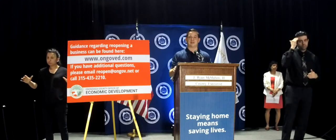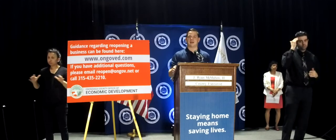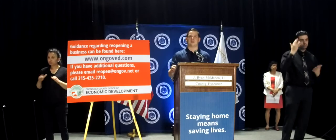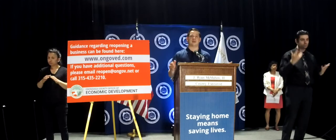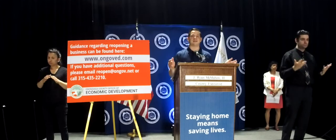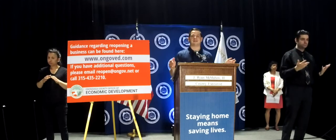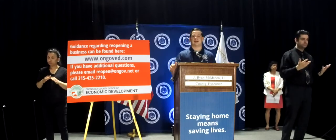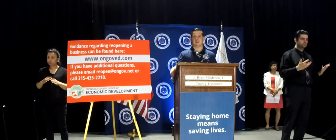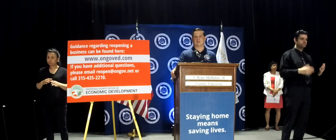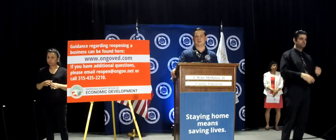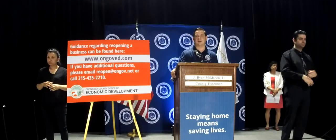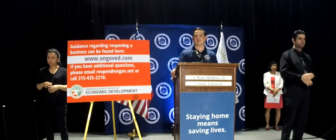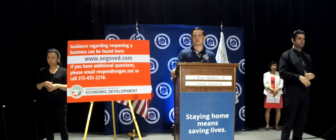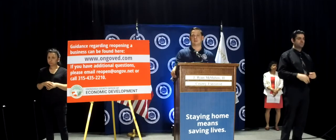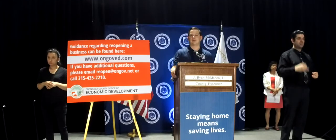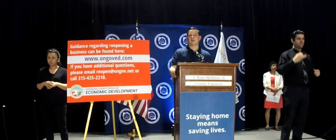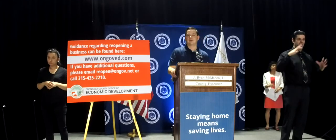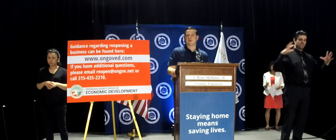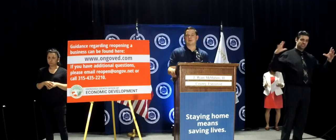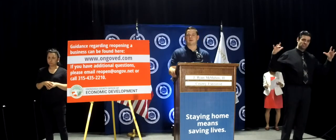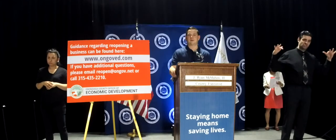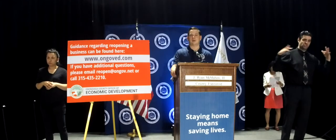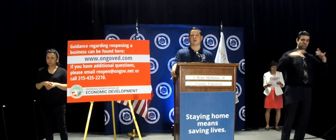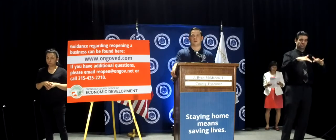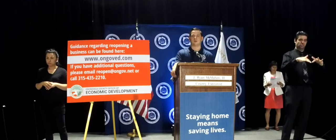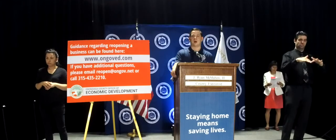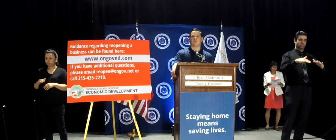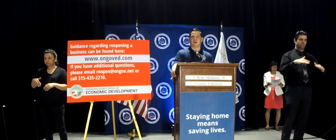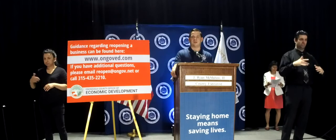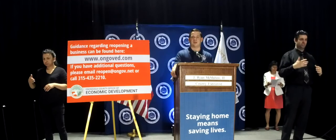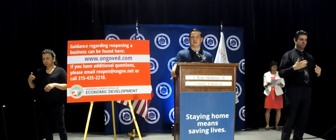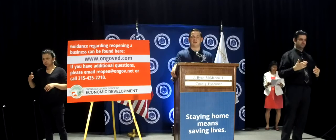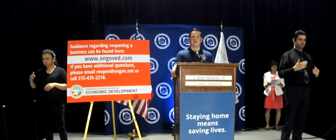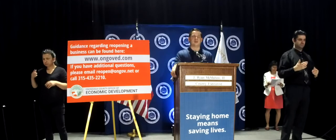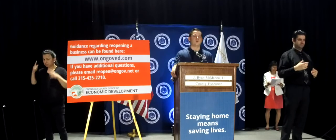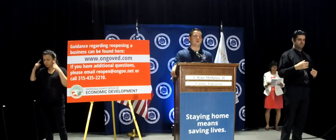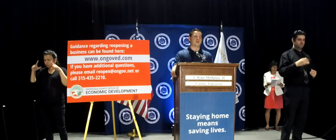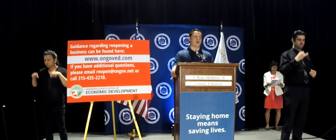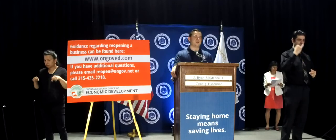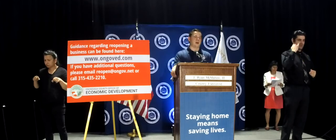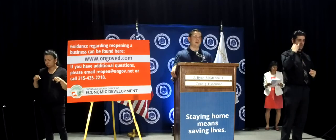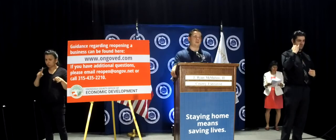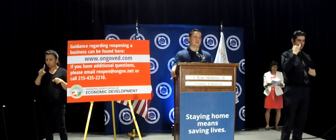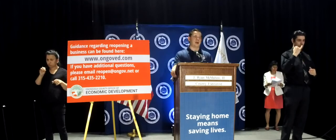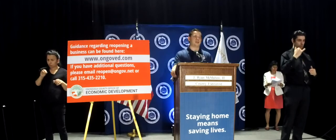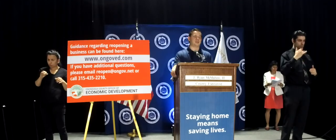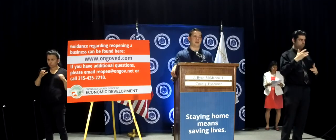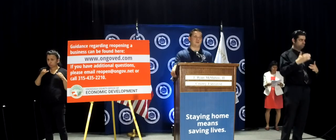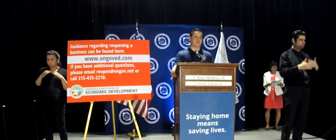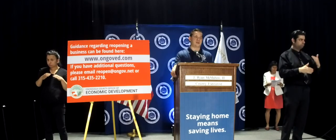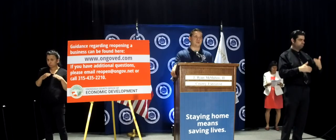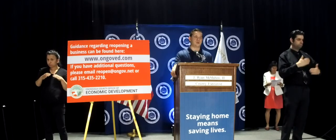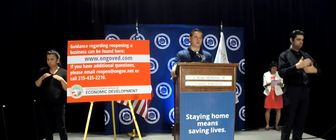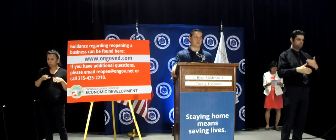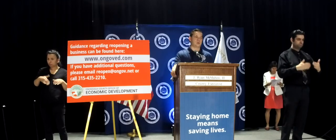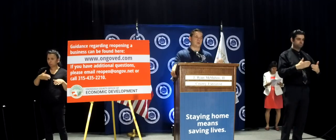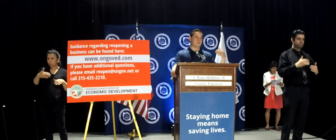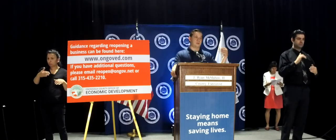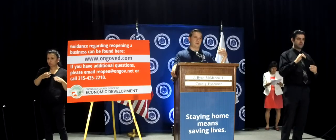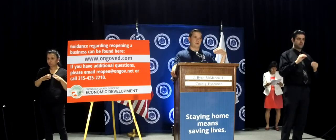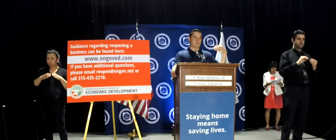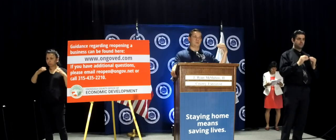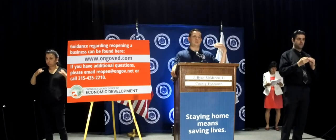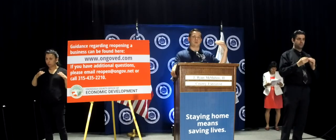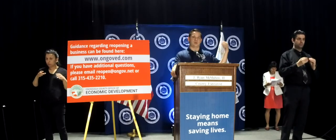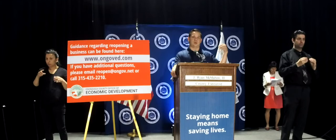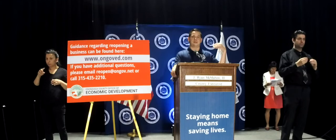virus, a mass gathering isn't 10. It goes up. And I think we've talked about the rationale in phase 2.